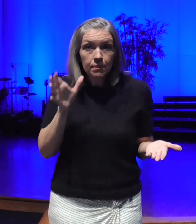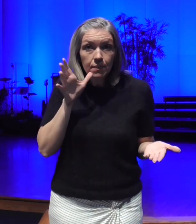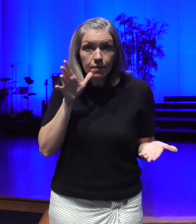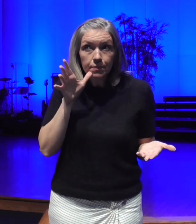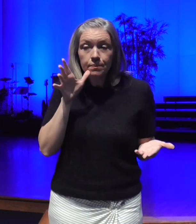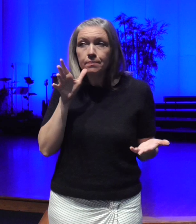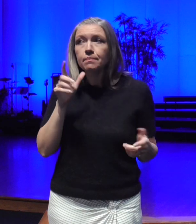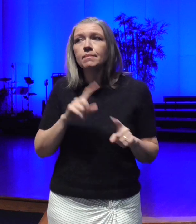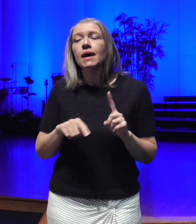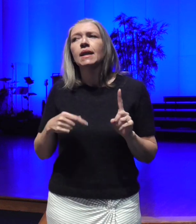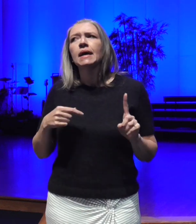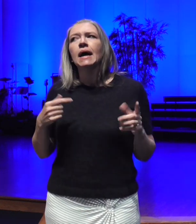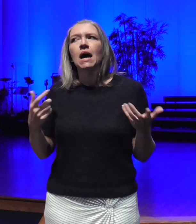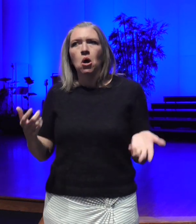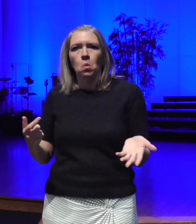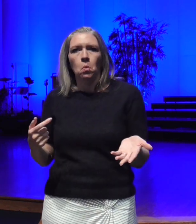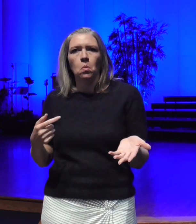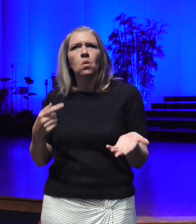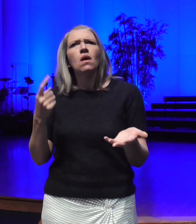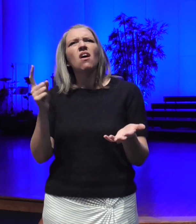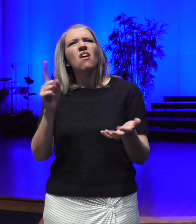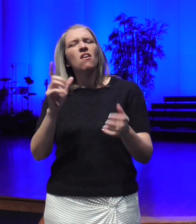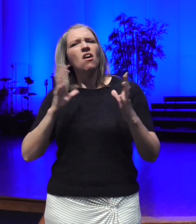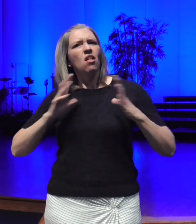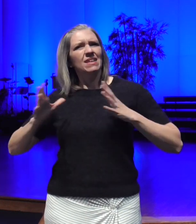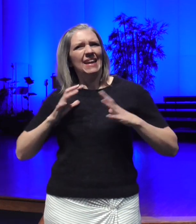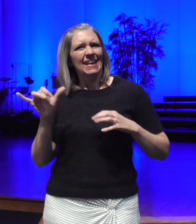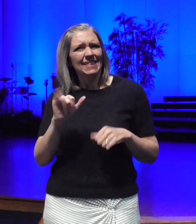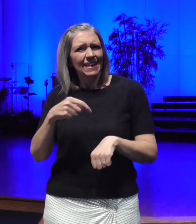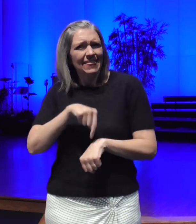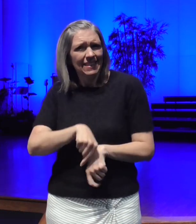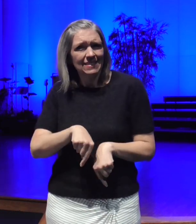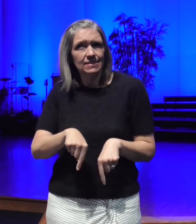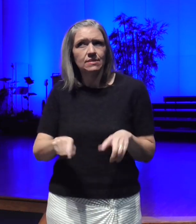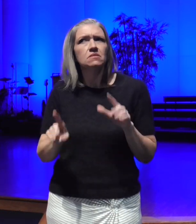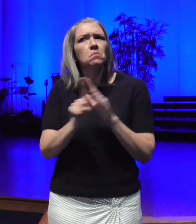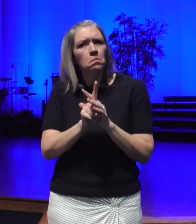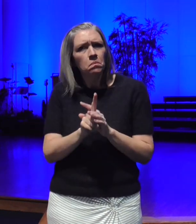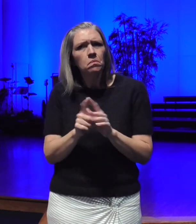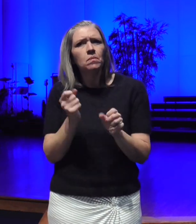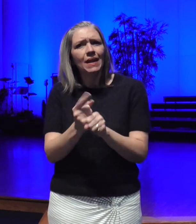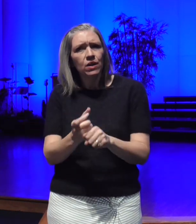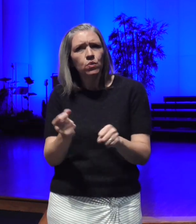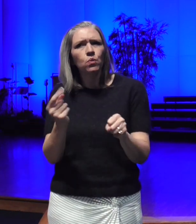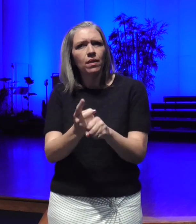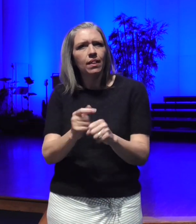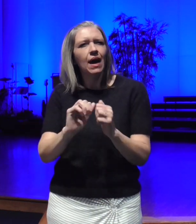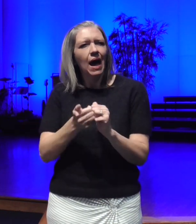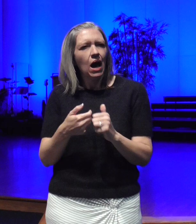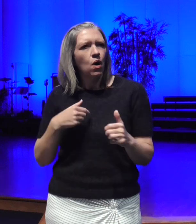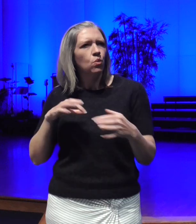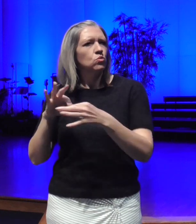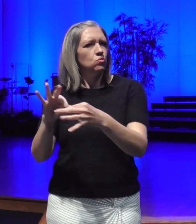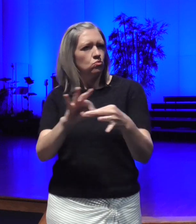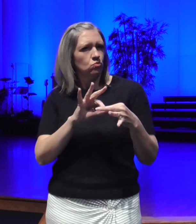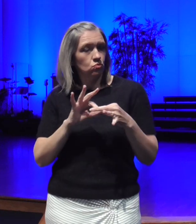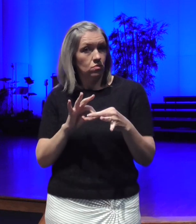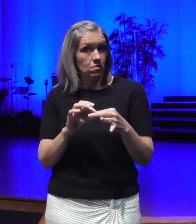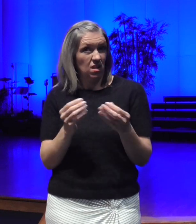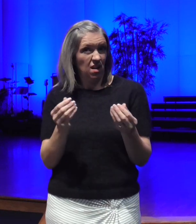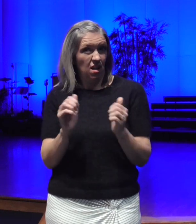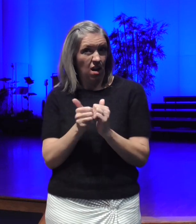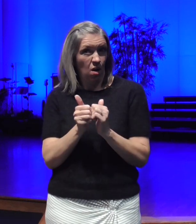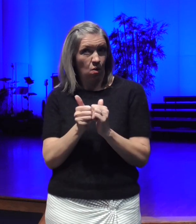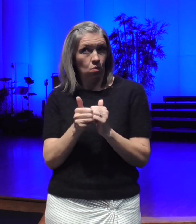but I like to look at where does a holiday like this that comes along once a year unite us all together? And here's where it unites us,